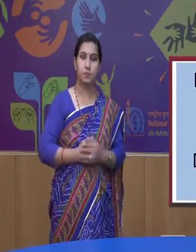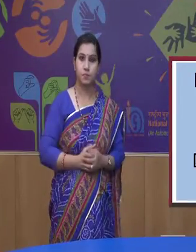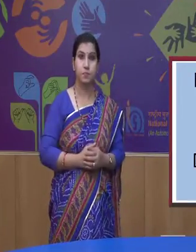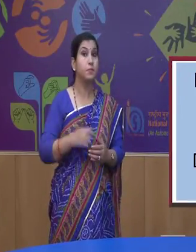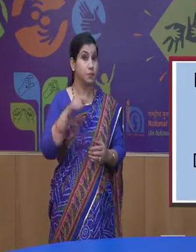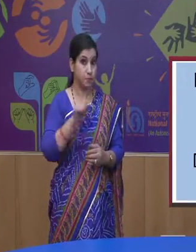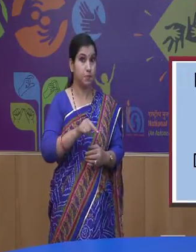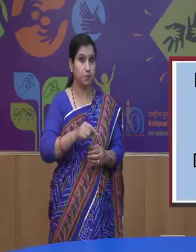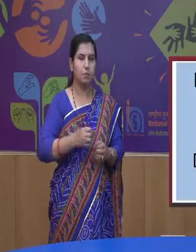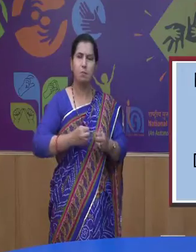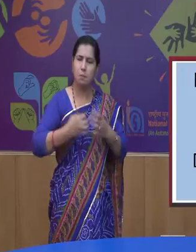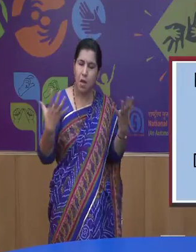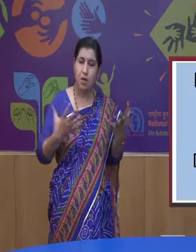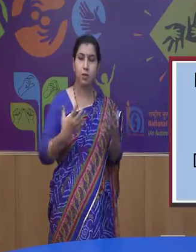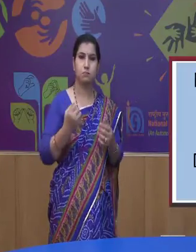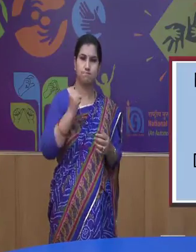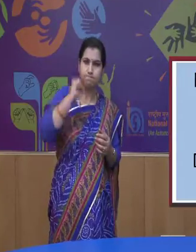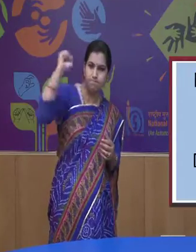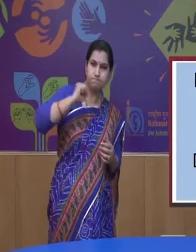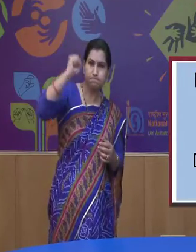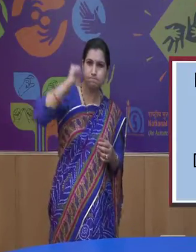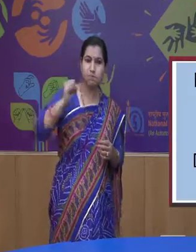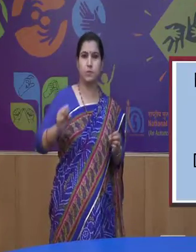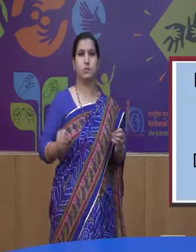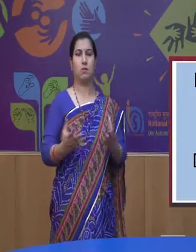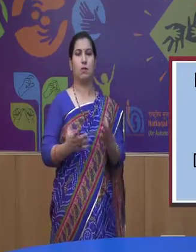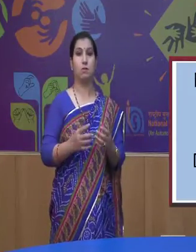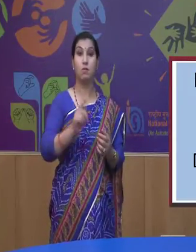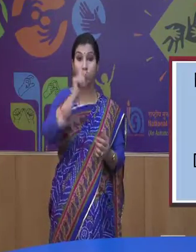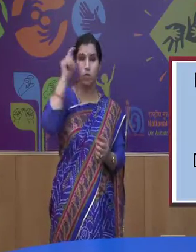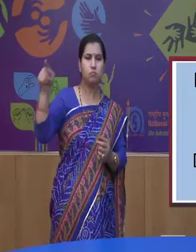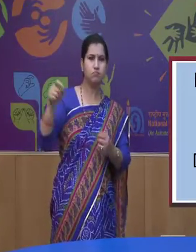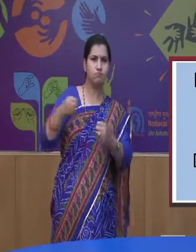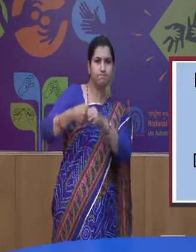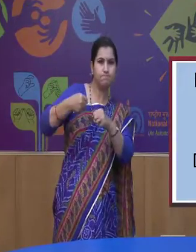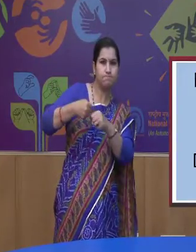Therefore, many movements began against the British.